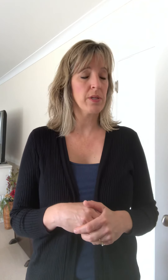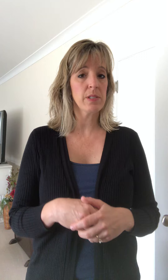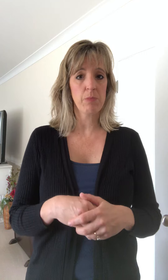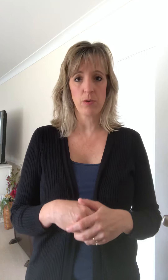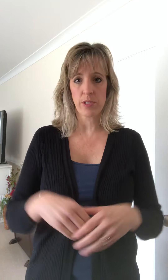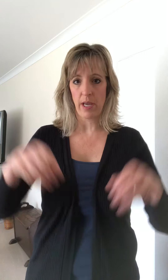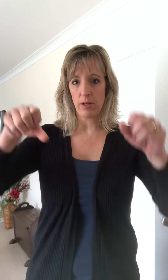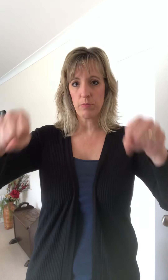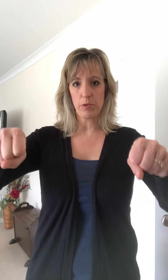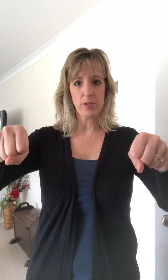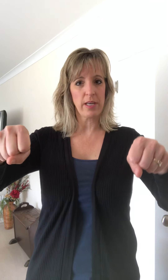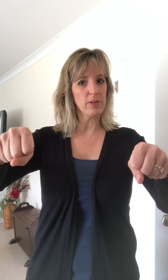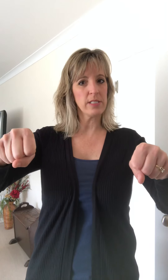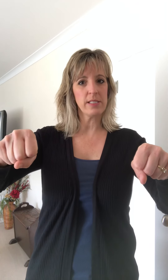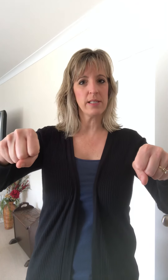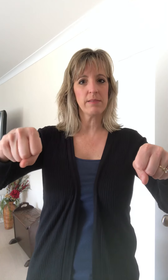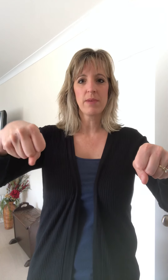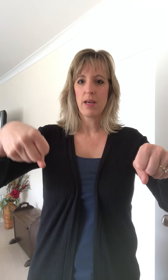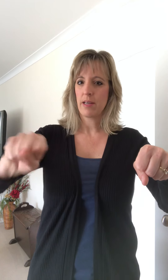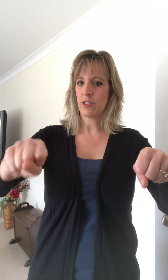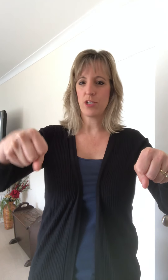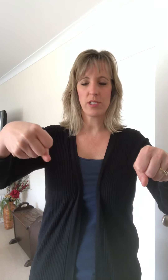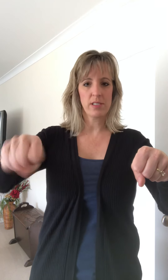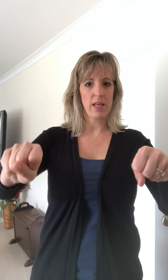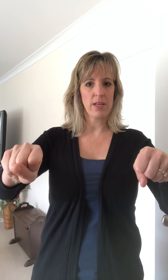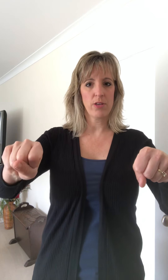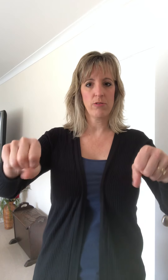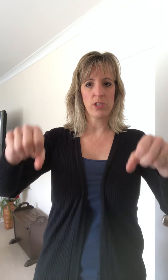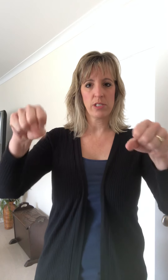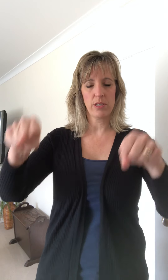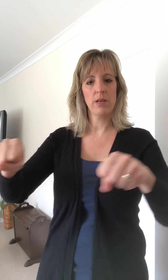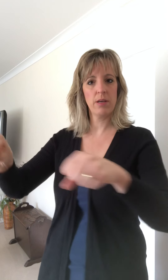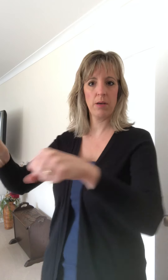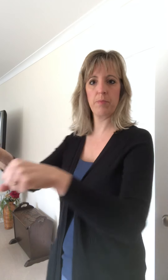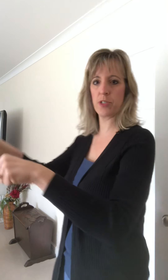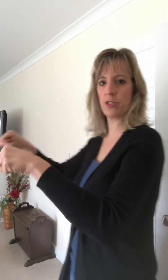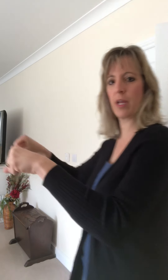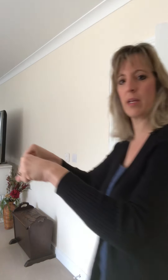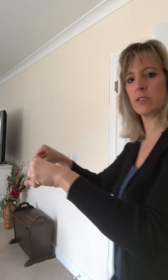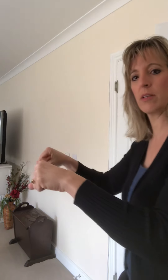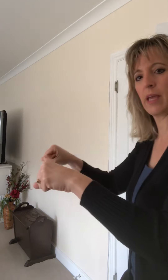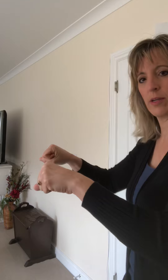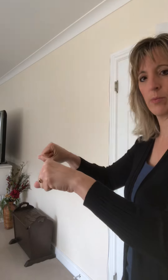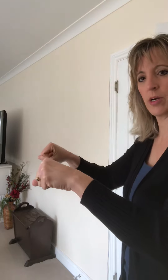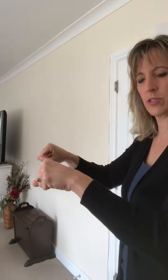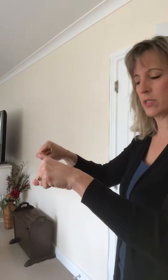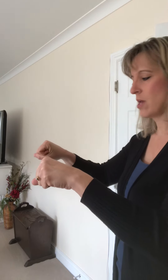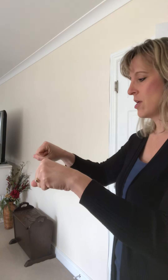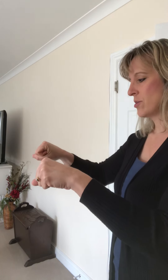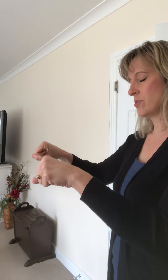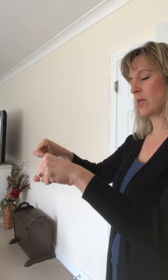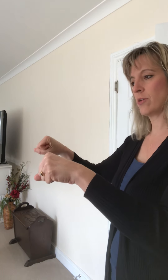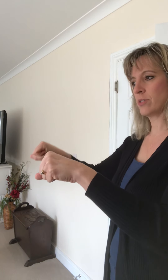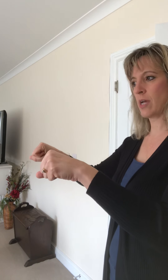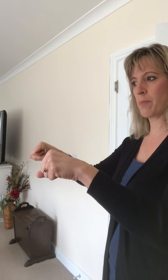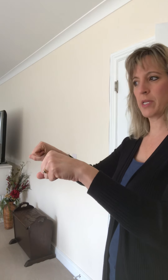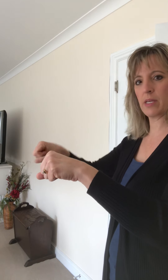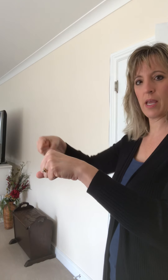is motorcycle. Motorcycle is easy. It's just like you just put your hands on the handlebars. You take your dominant